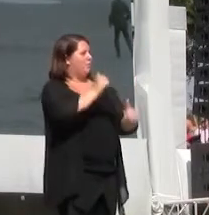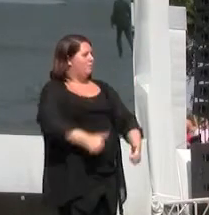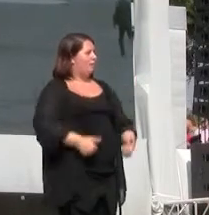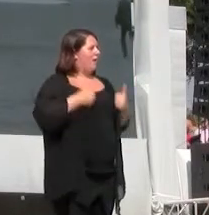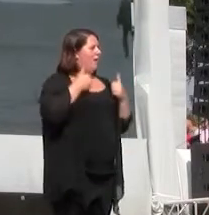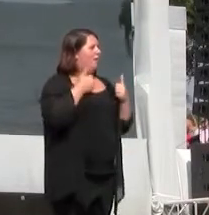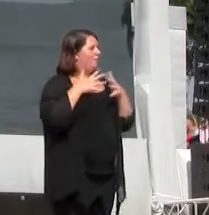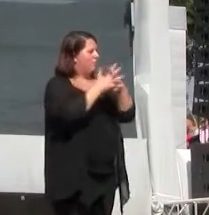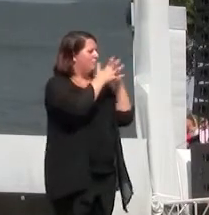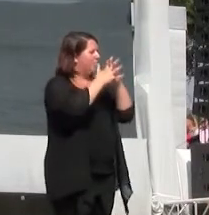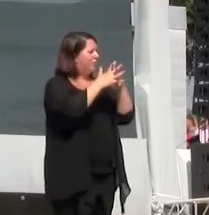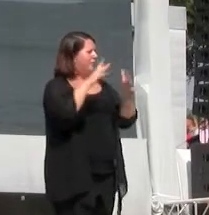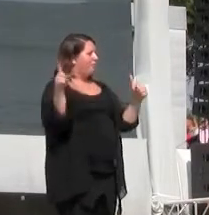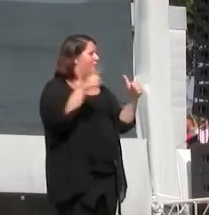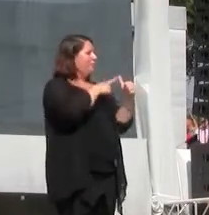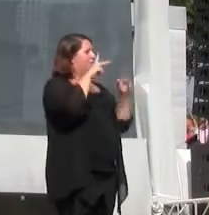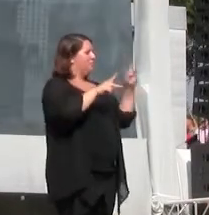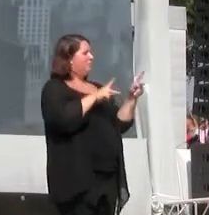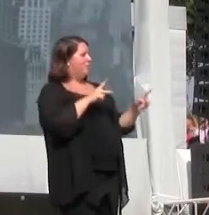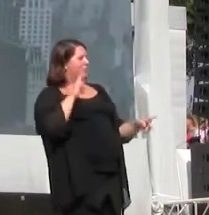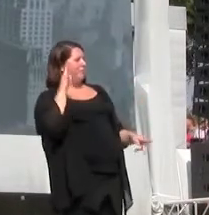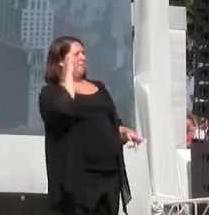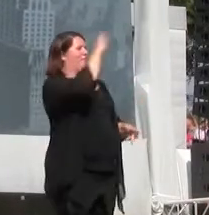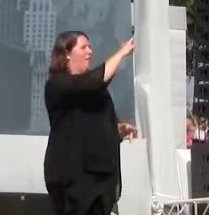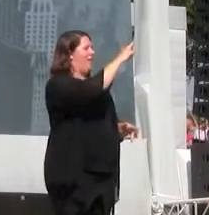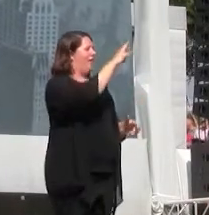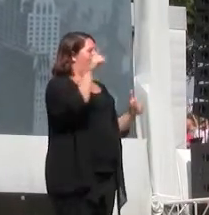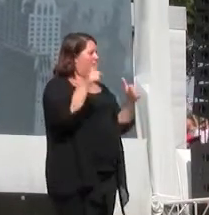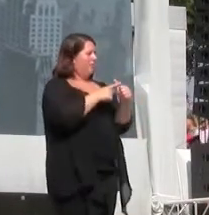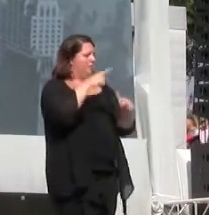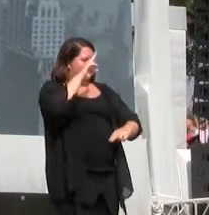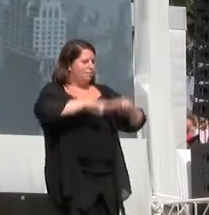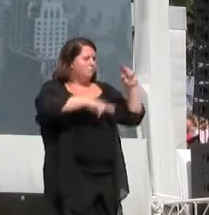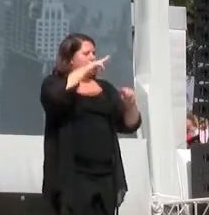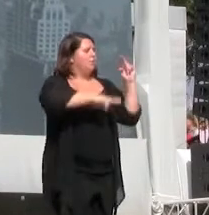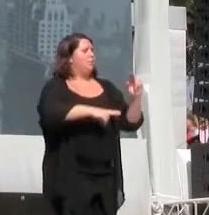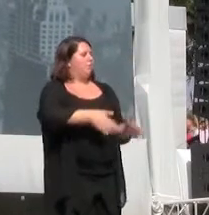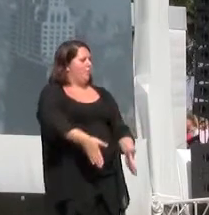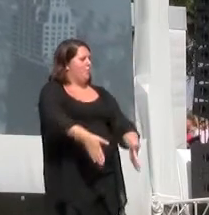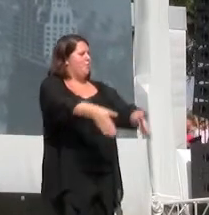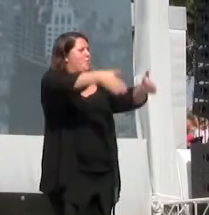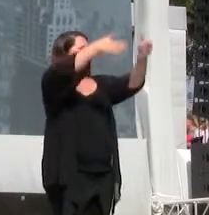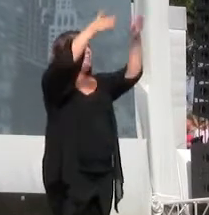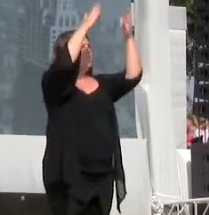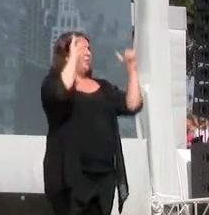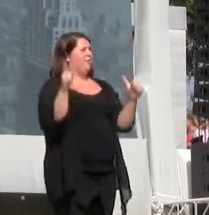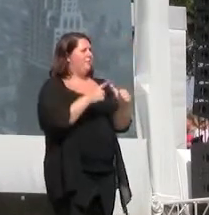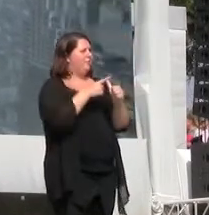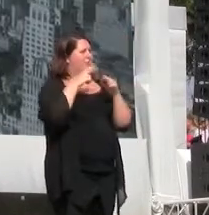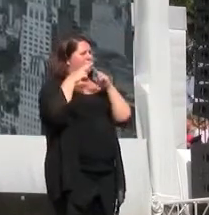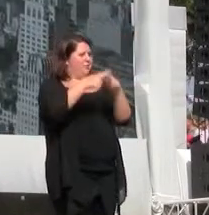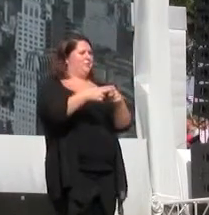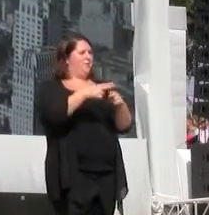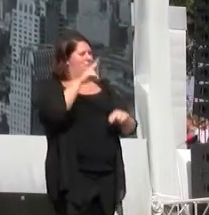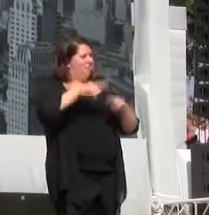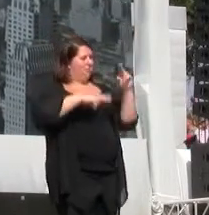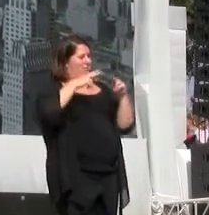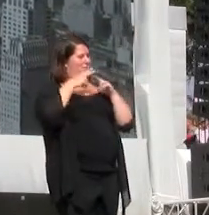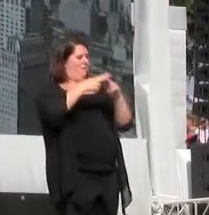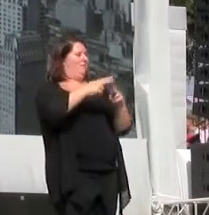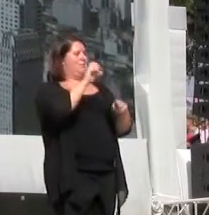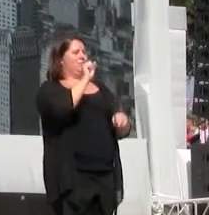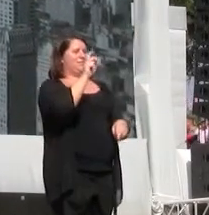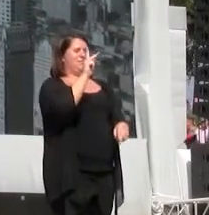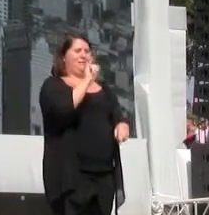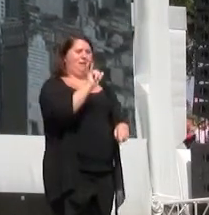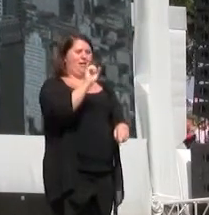were the first in flight. Americans built buildings as high as the clouds. We first called buildings skyscrapers